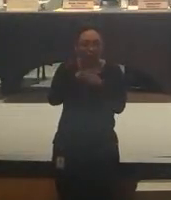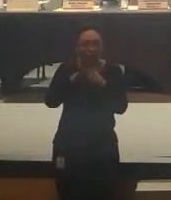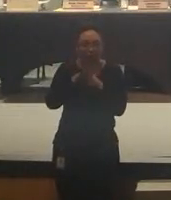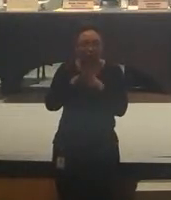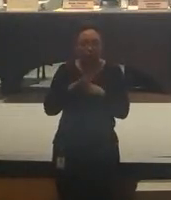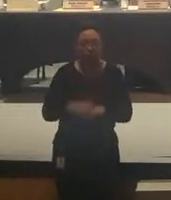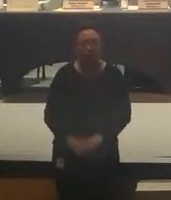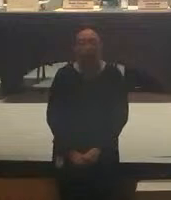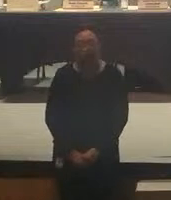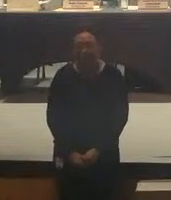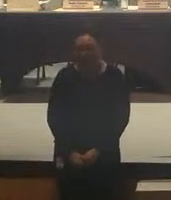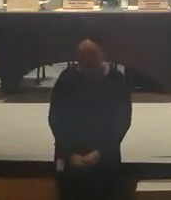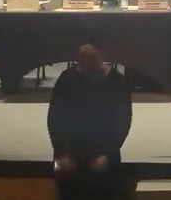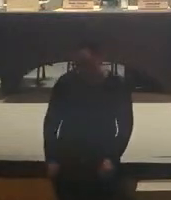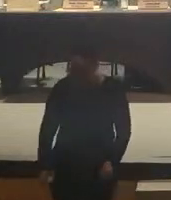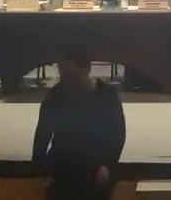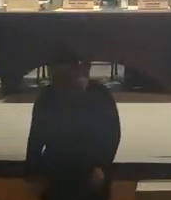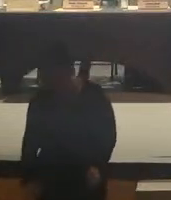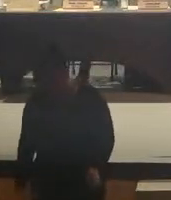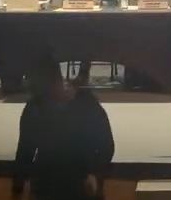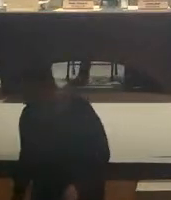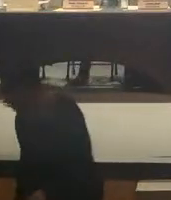M2.